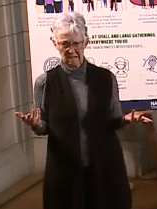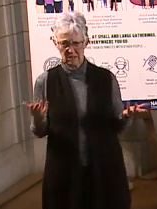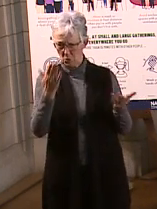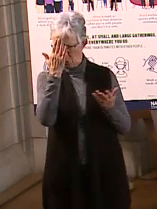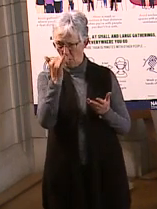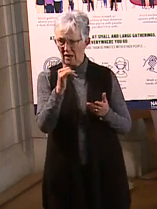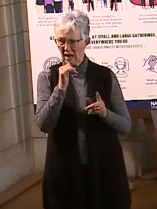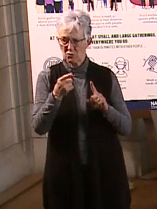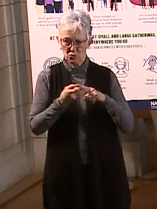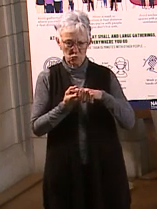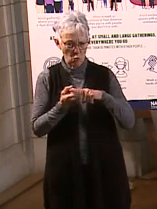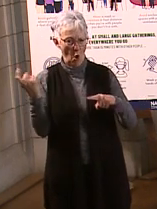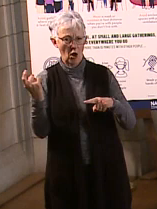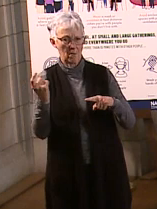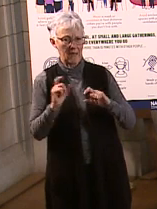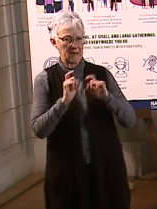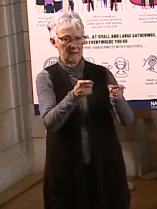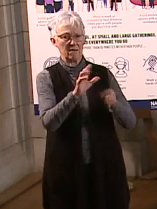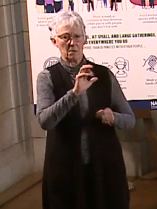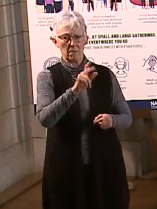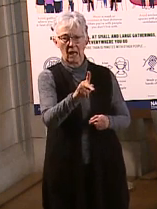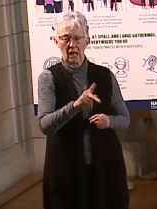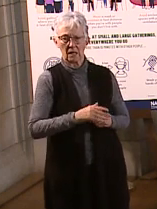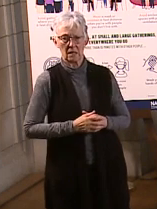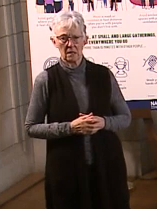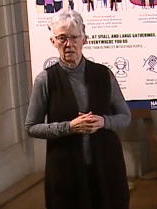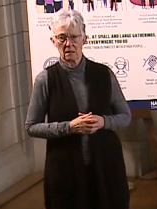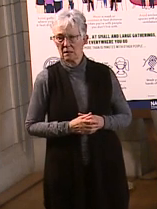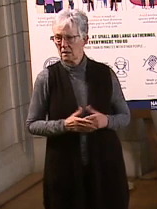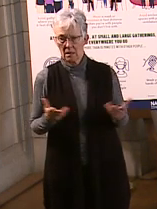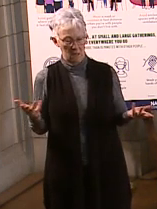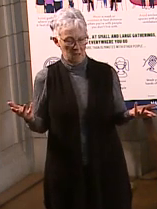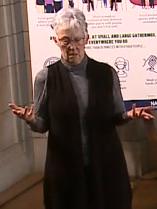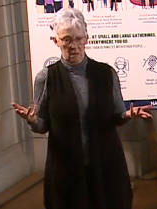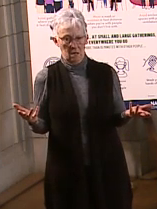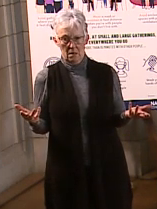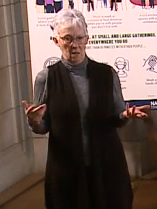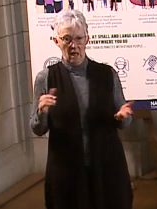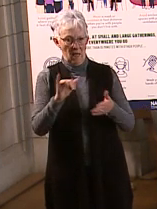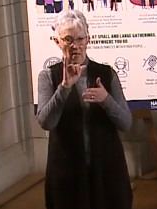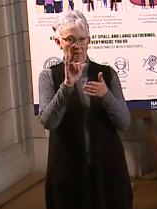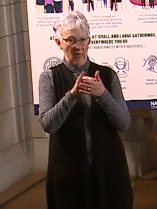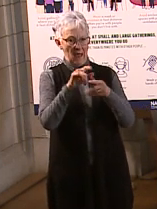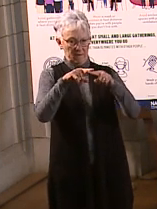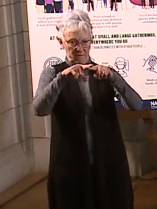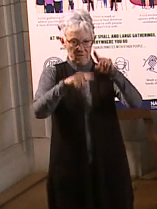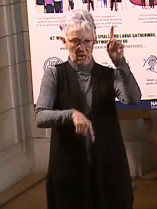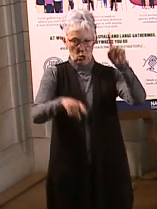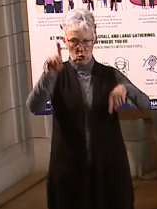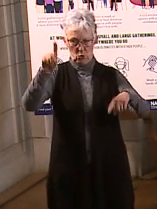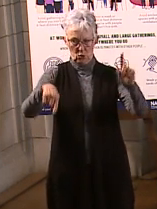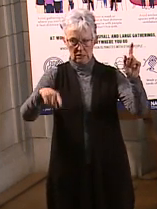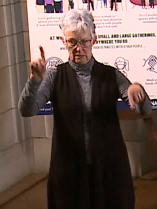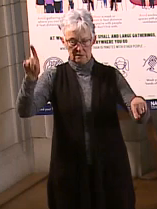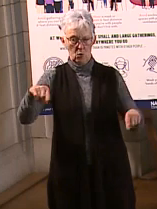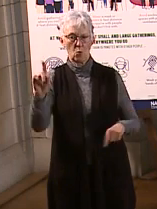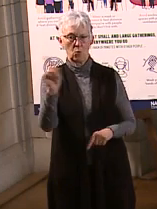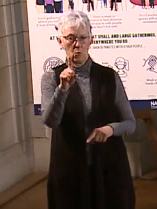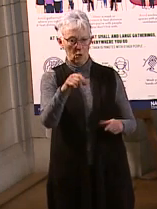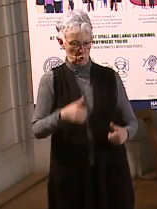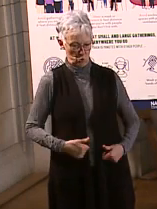tax credit based upon the school taxes you pay. That's going to be something that is going to be very individualized, right? It's going to depend